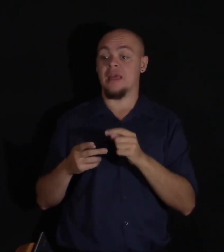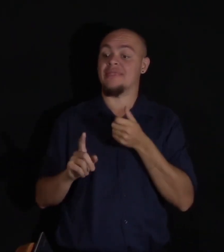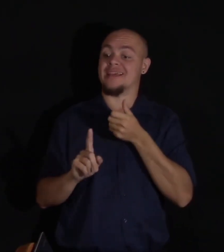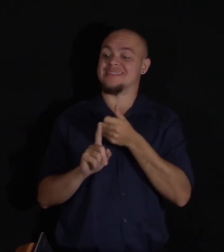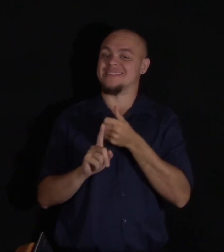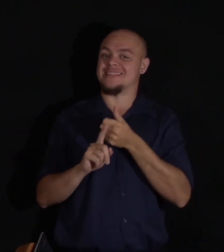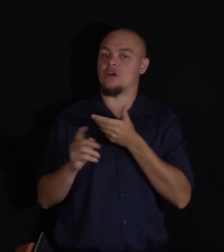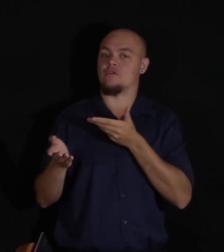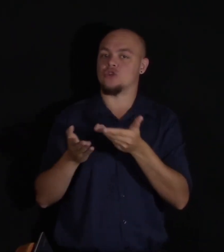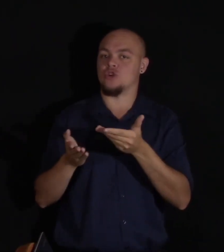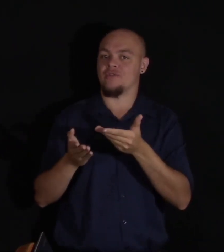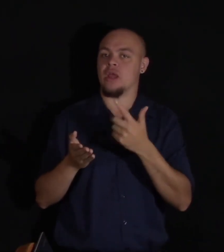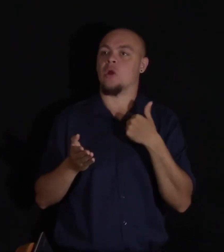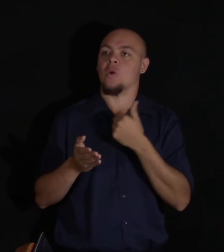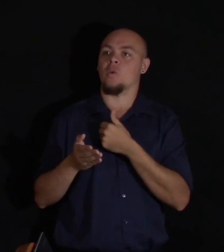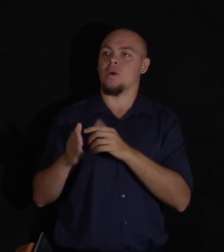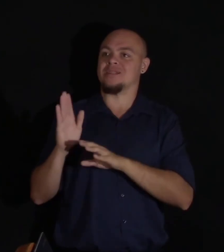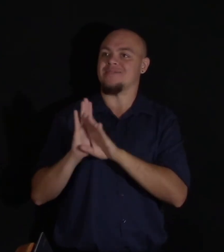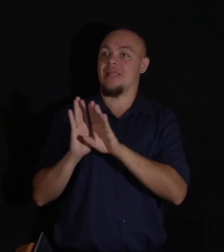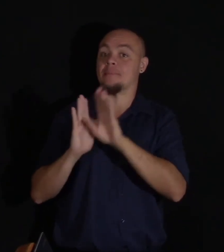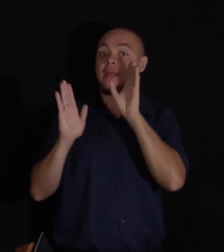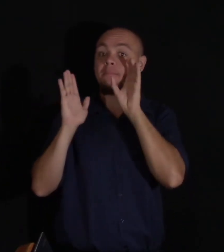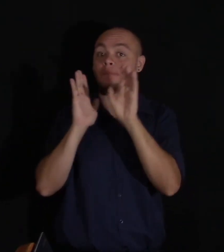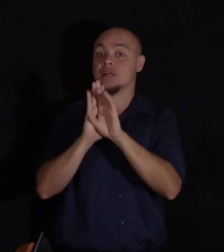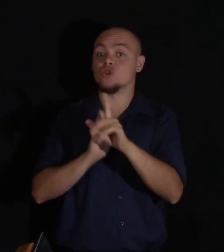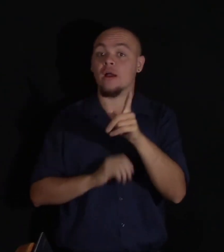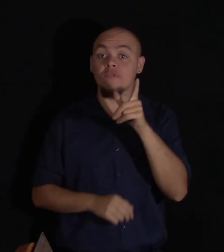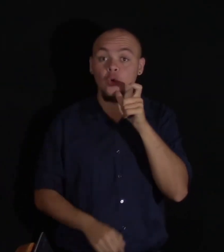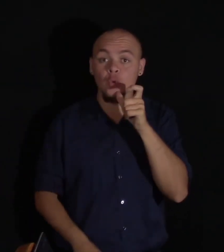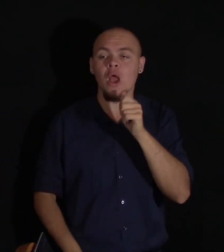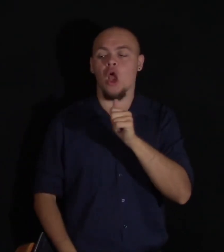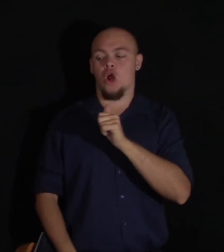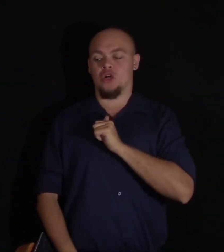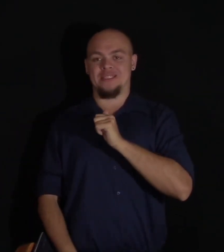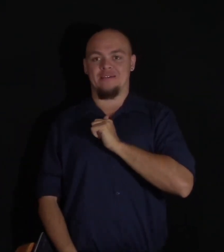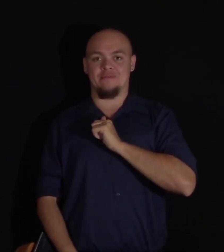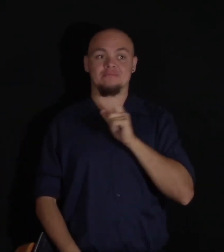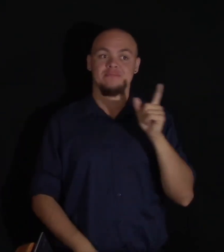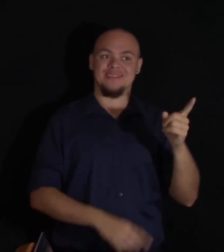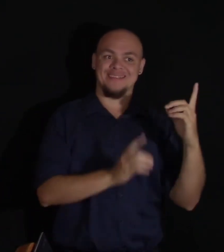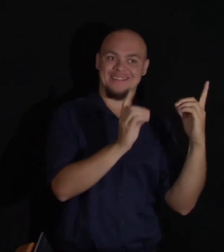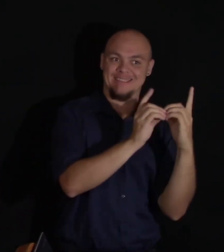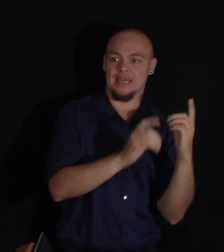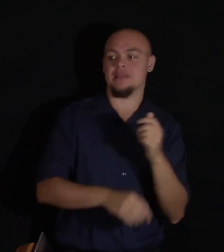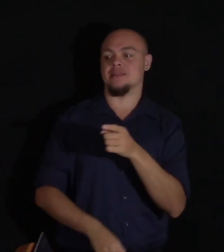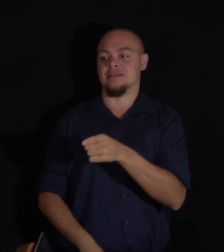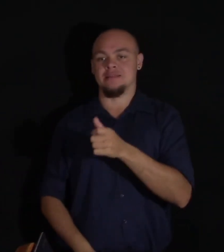a picture of ourselves. So Sarah thinks she herself is the best person.